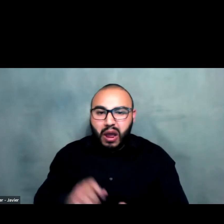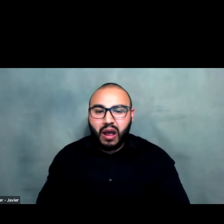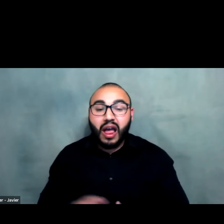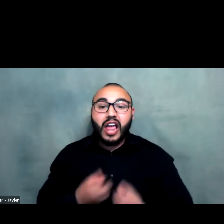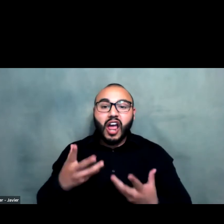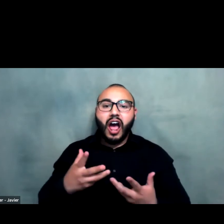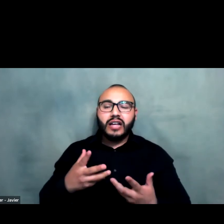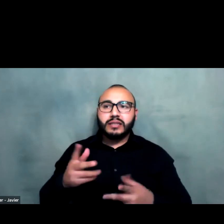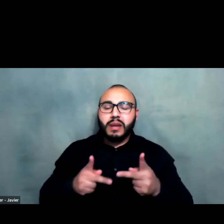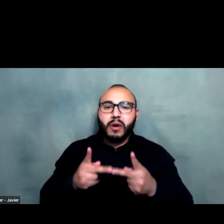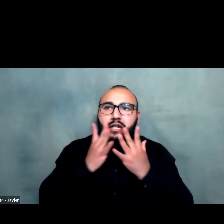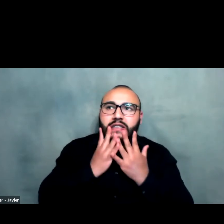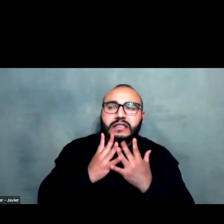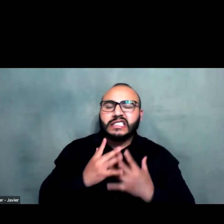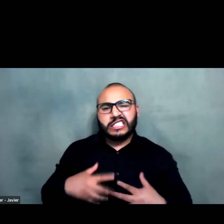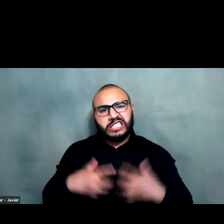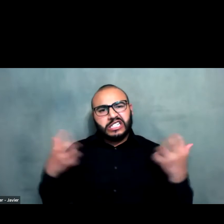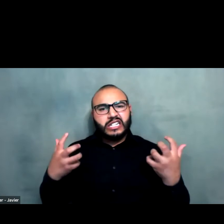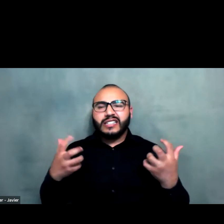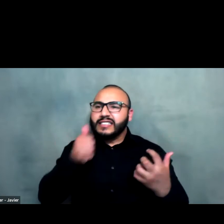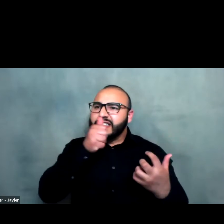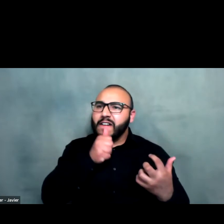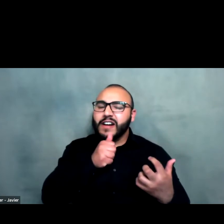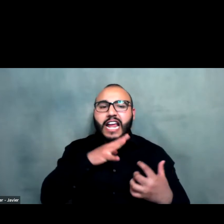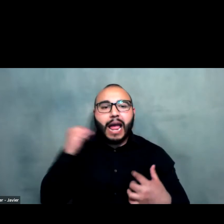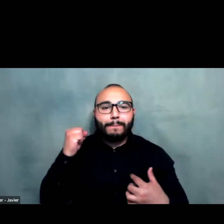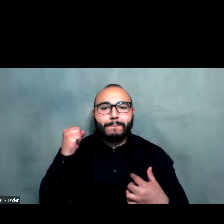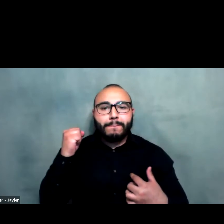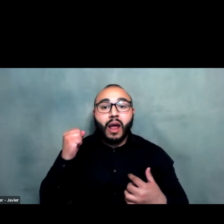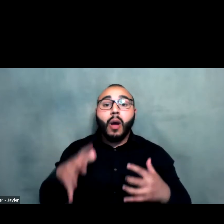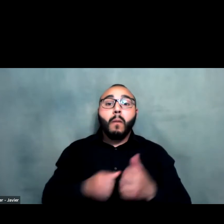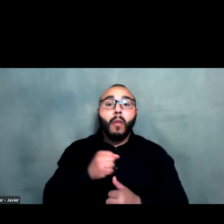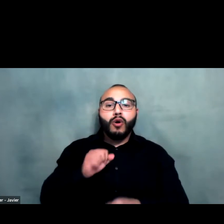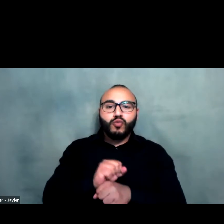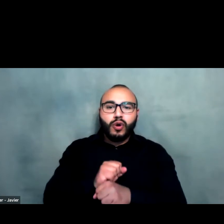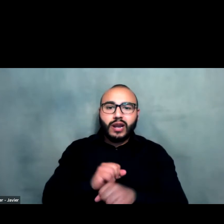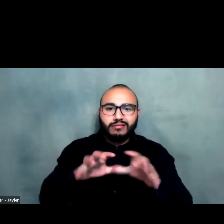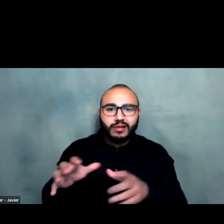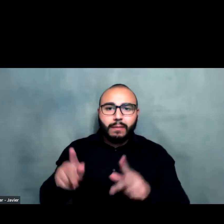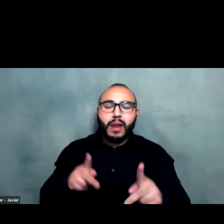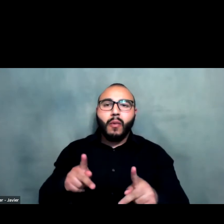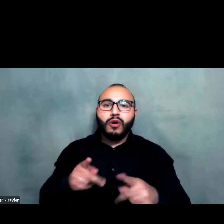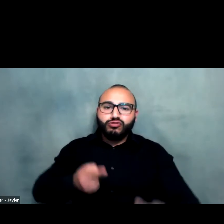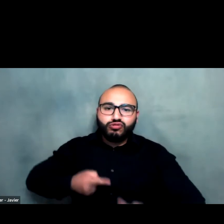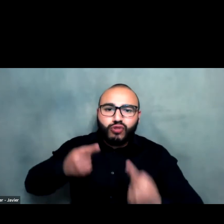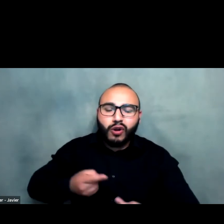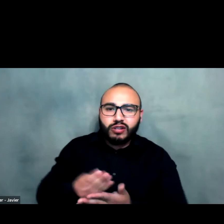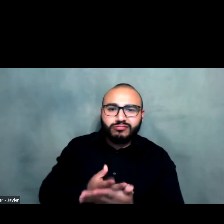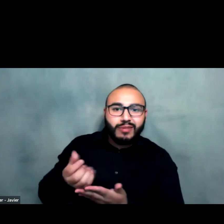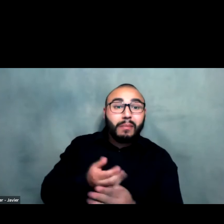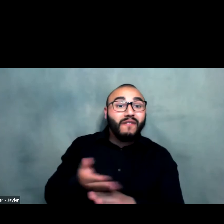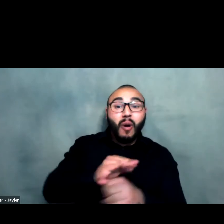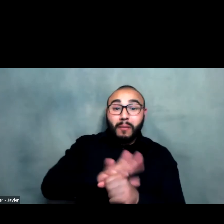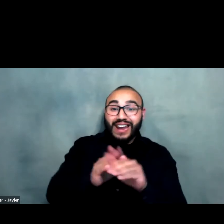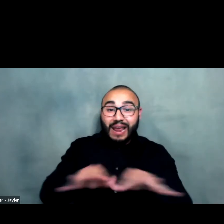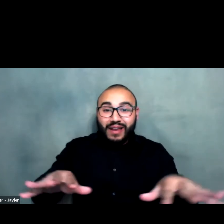angry people who are tired of suffering. Most working class people struggled to make ends meet before the pandemic. And now